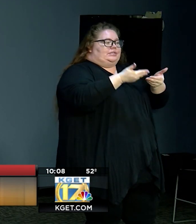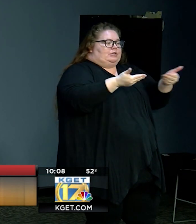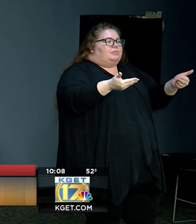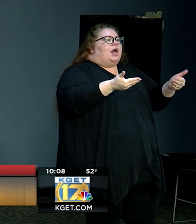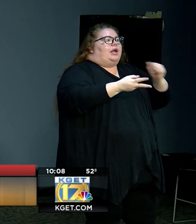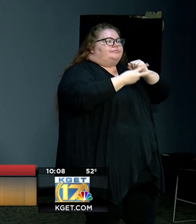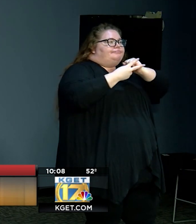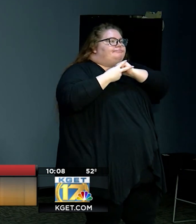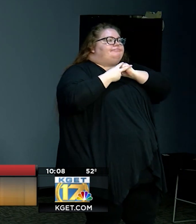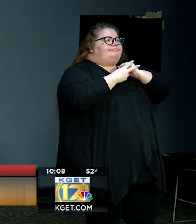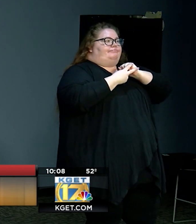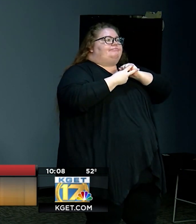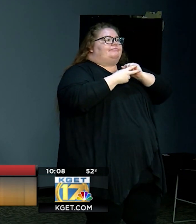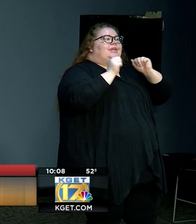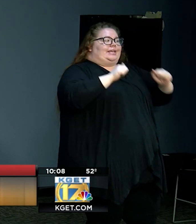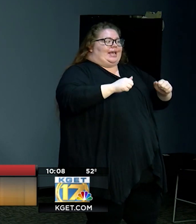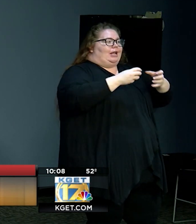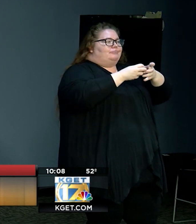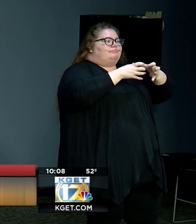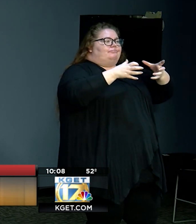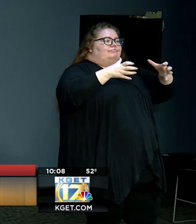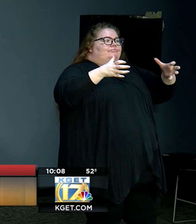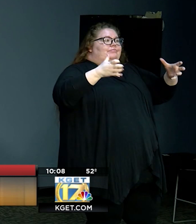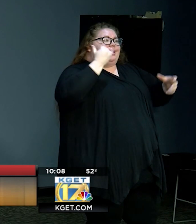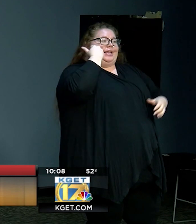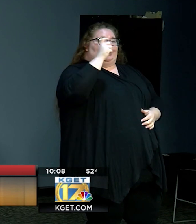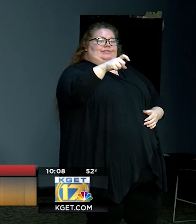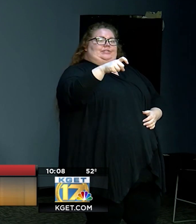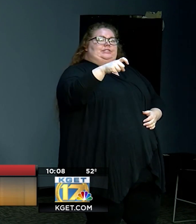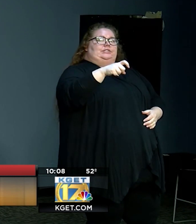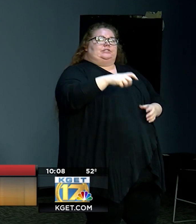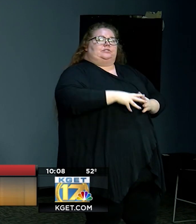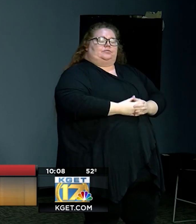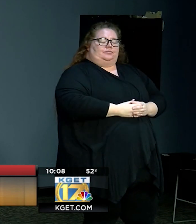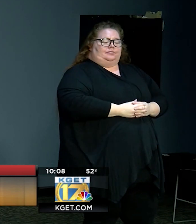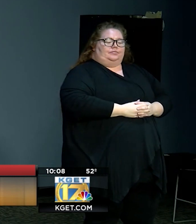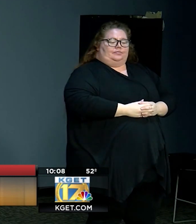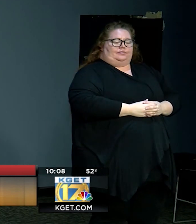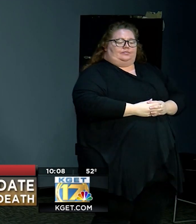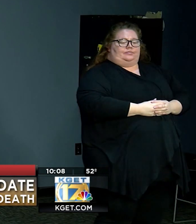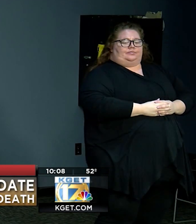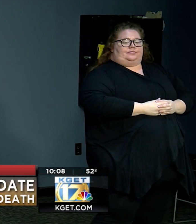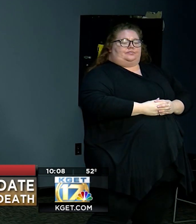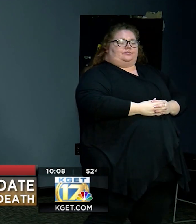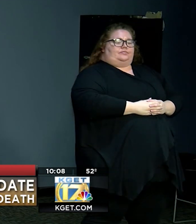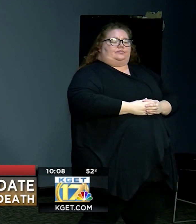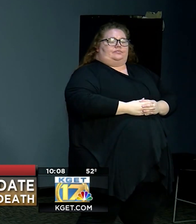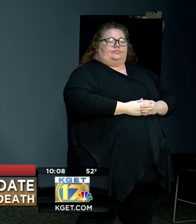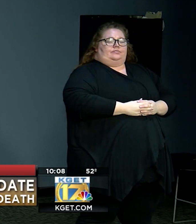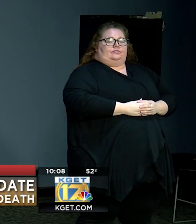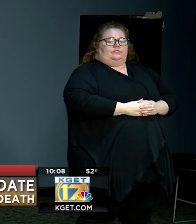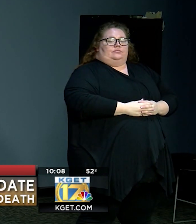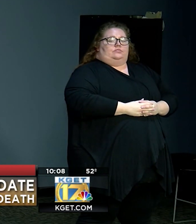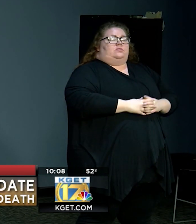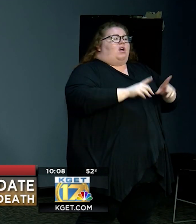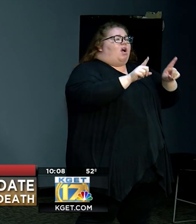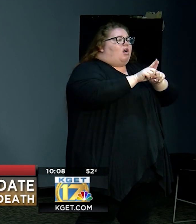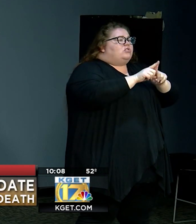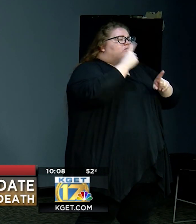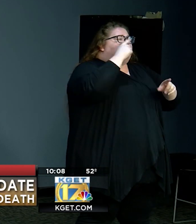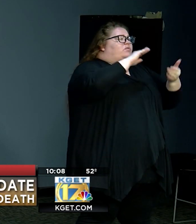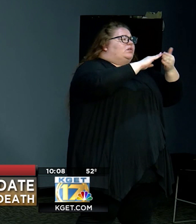and they can expand their services when the demand is there. They're ready. The same holds true for our city, for